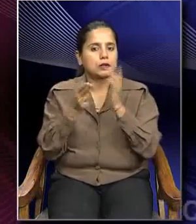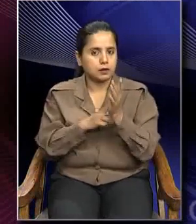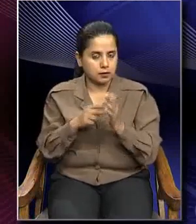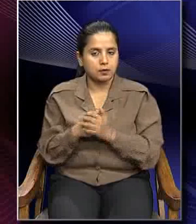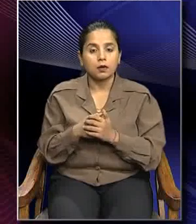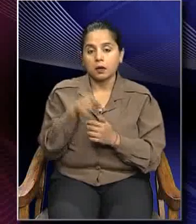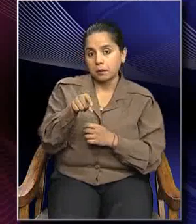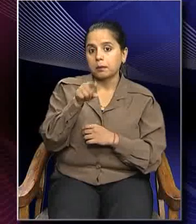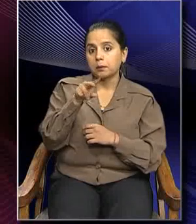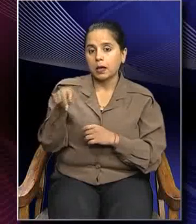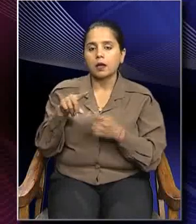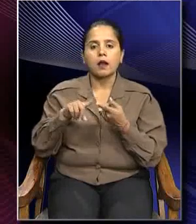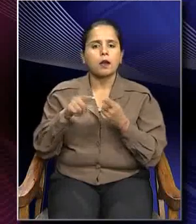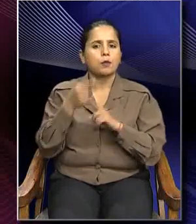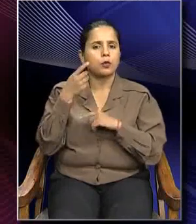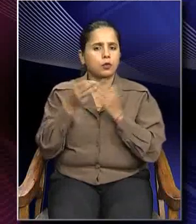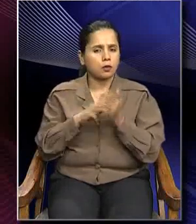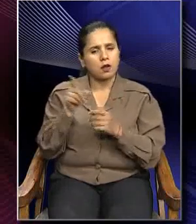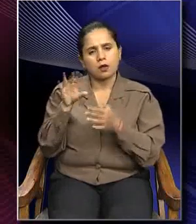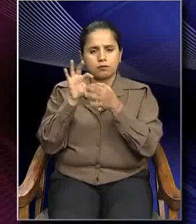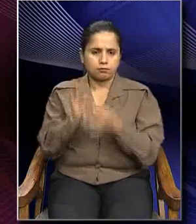Thus, etymologically speaking,